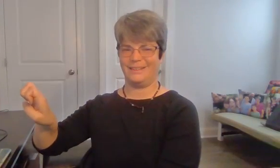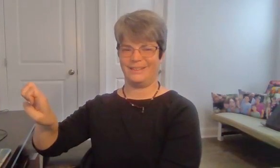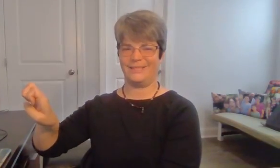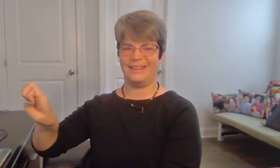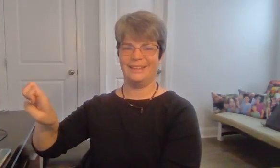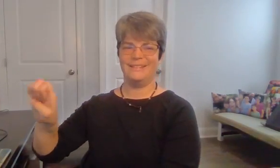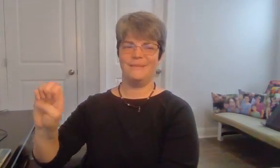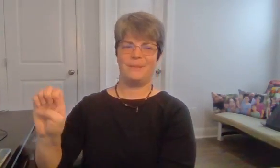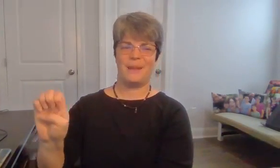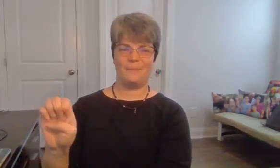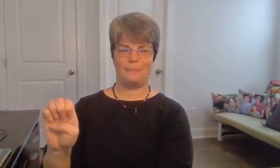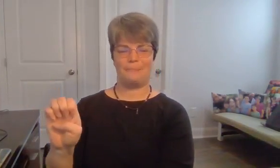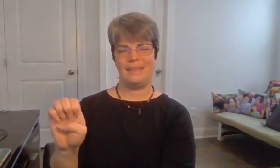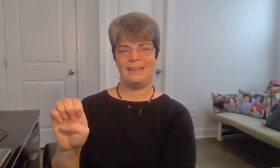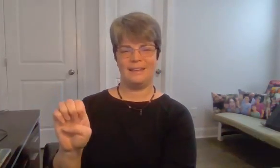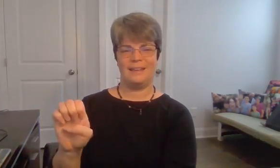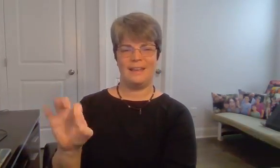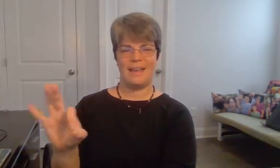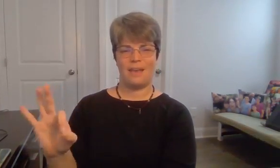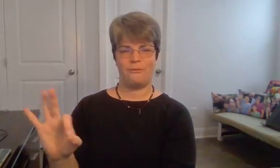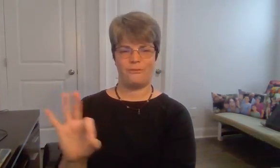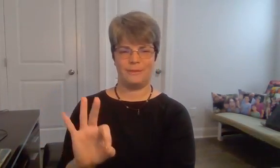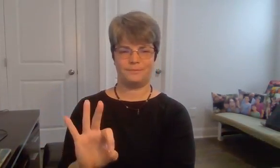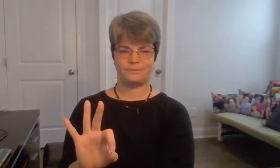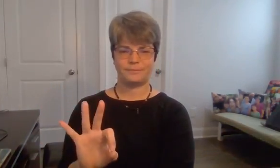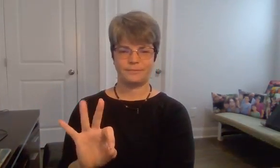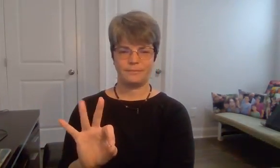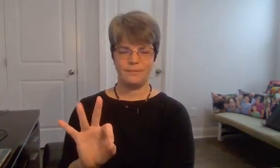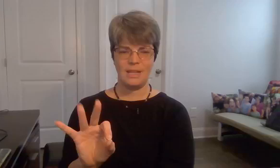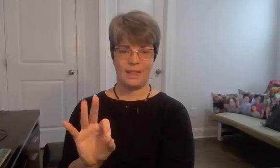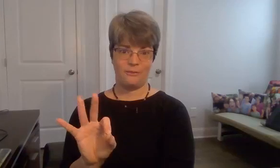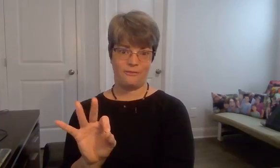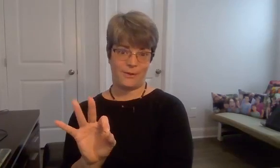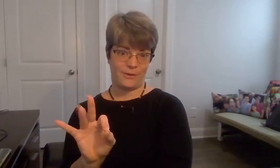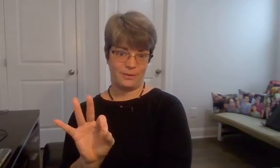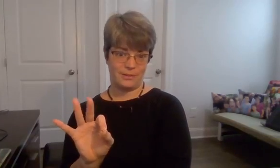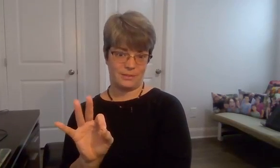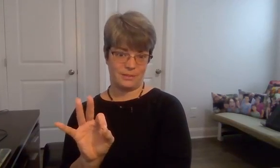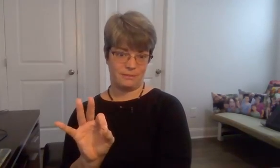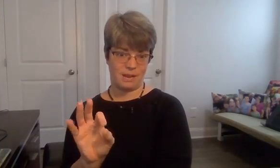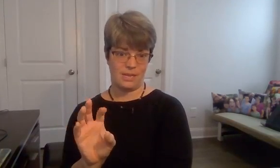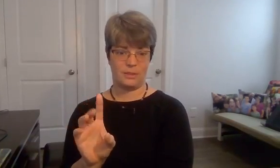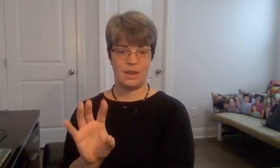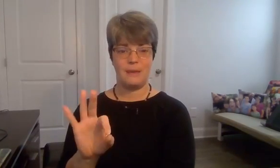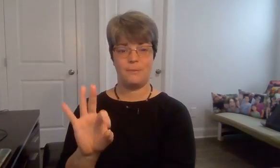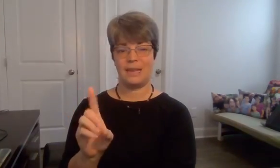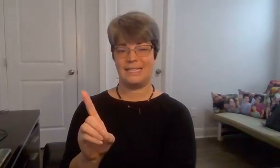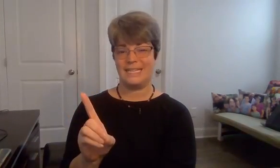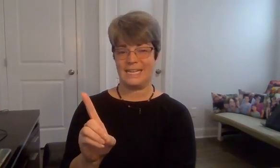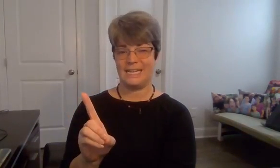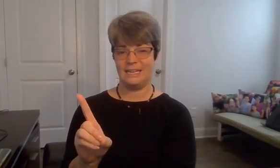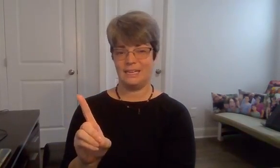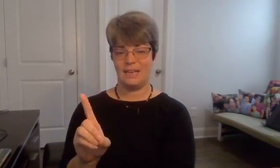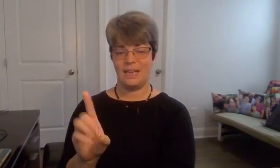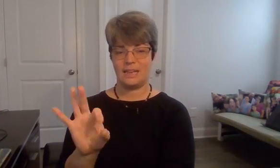right way. E, F, like feathers, right? So a lot of people get D and